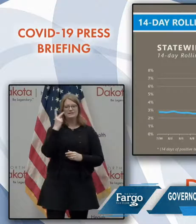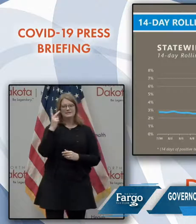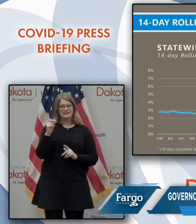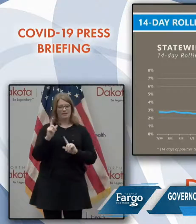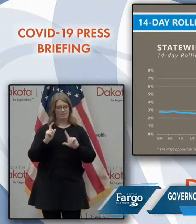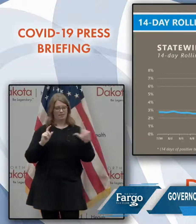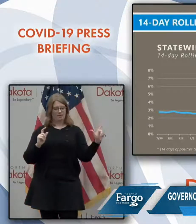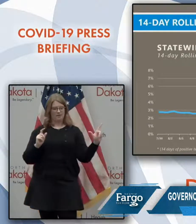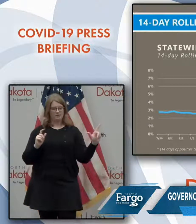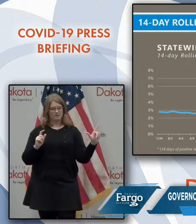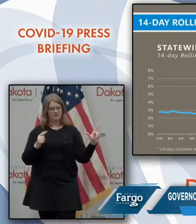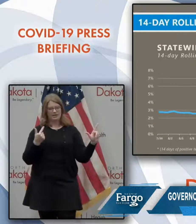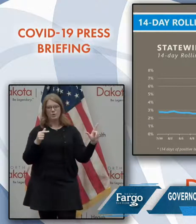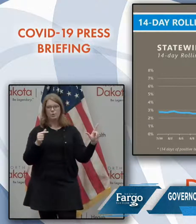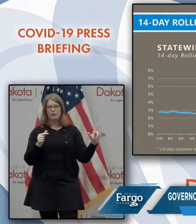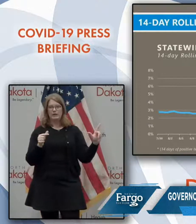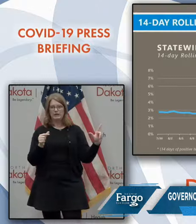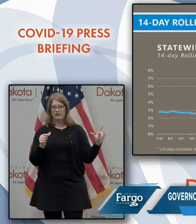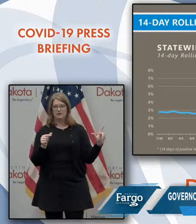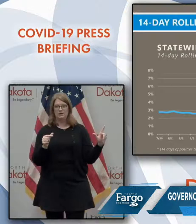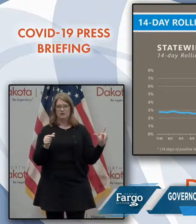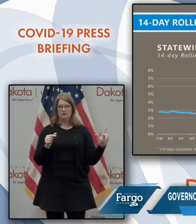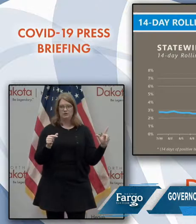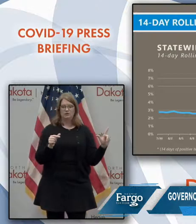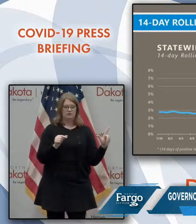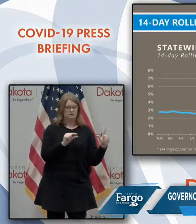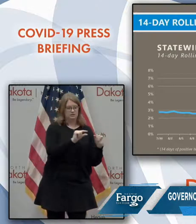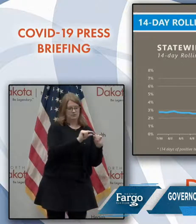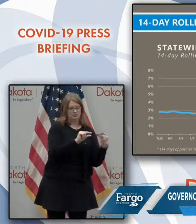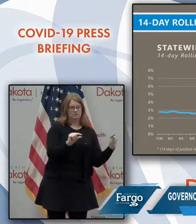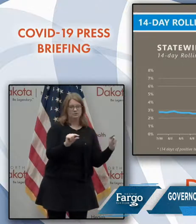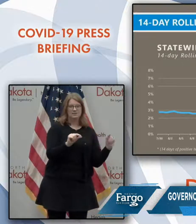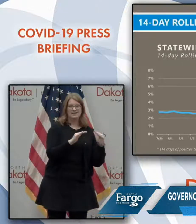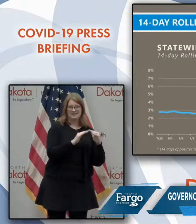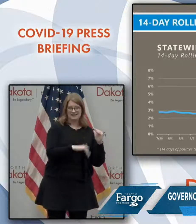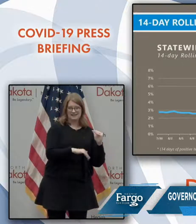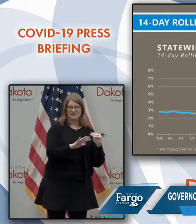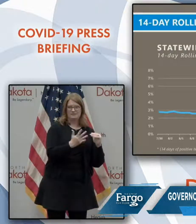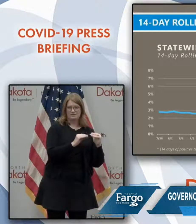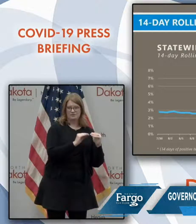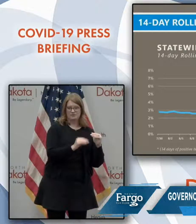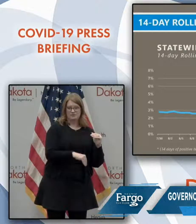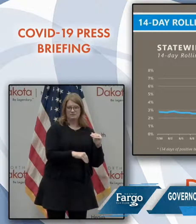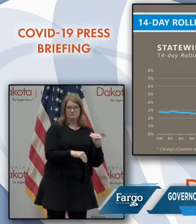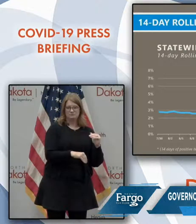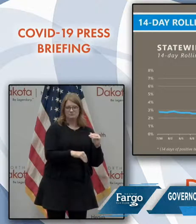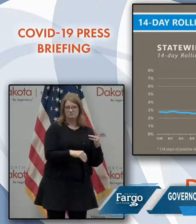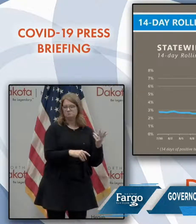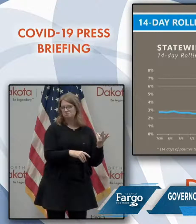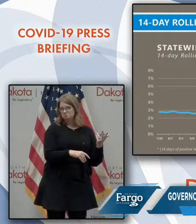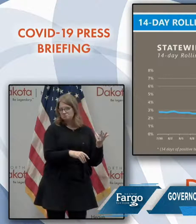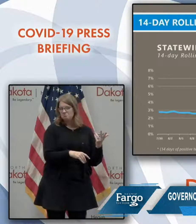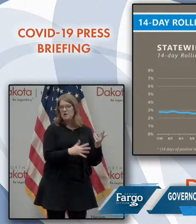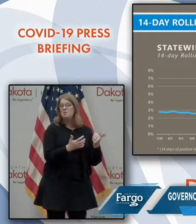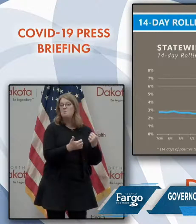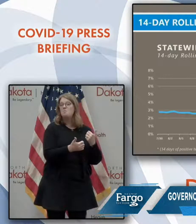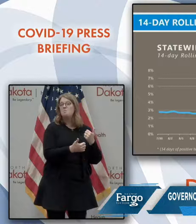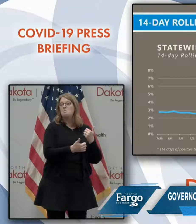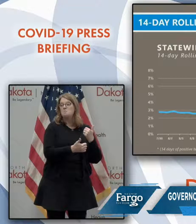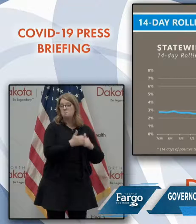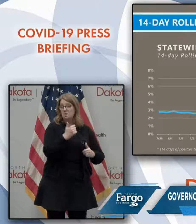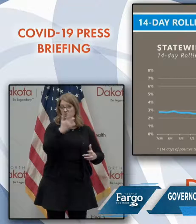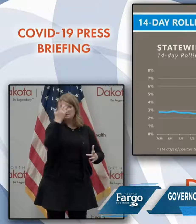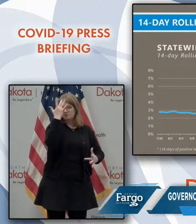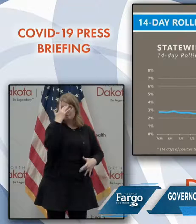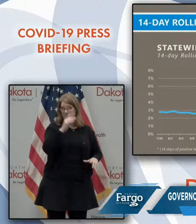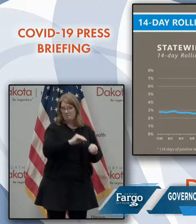screen, in green, those are states that have less than 5%. That's where we have spent the vast majority of the pandemic, was